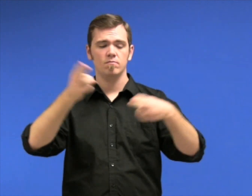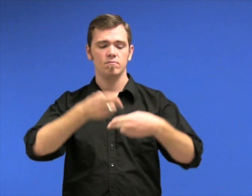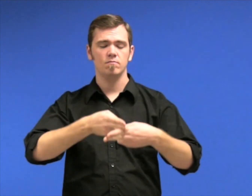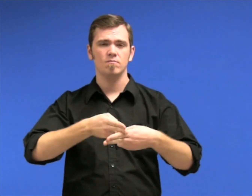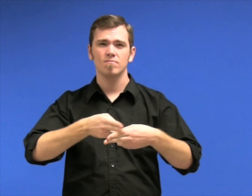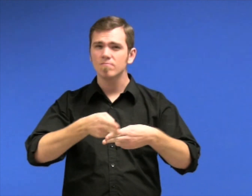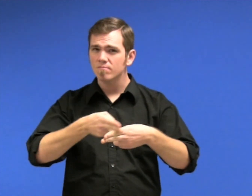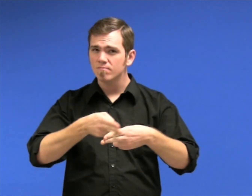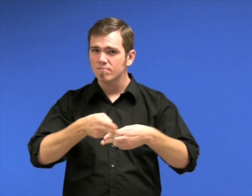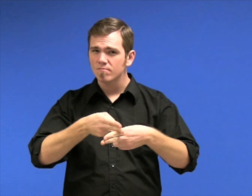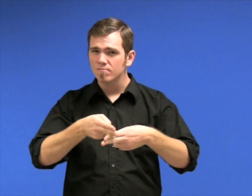Short.